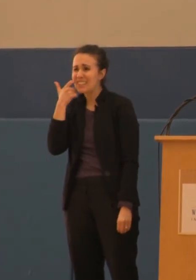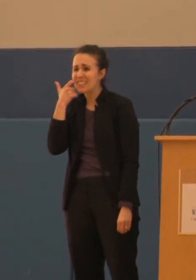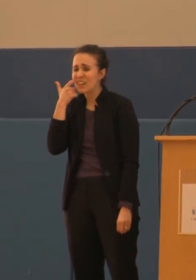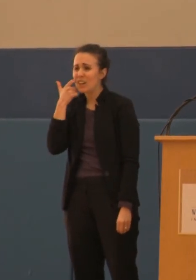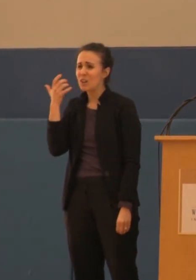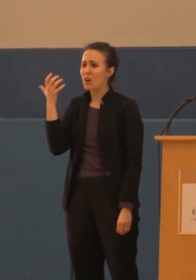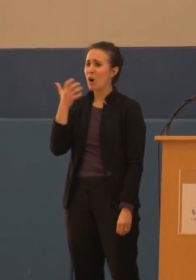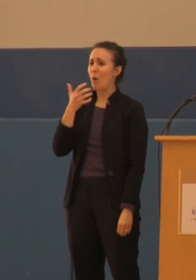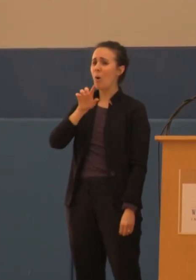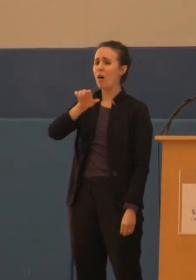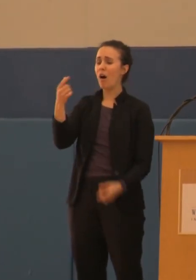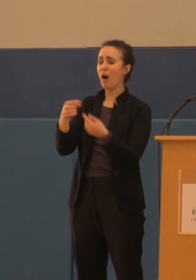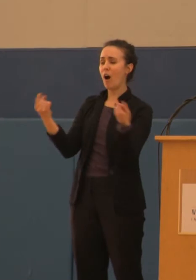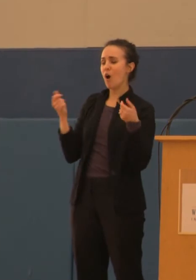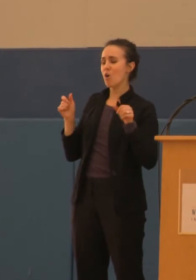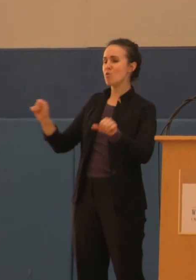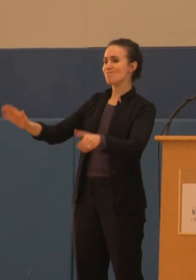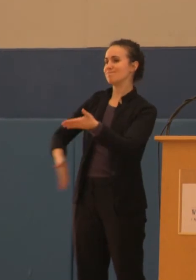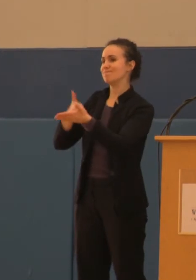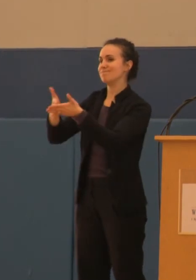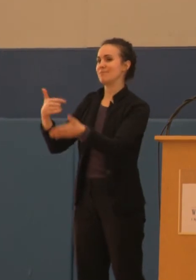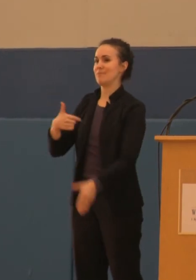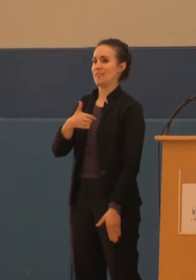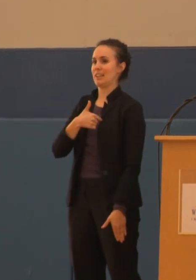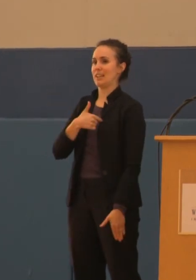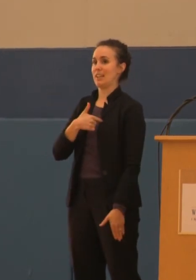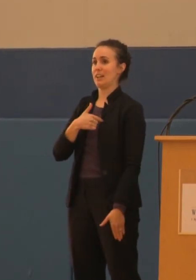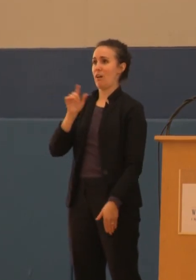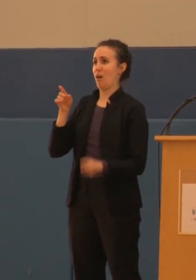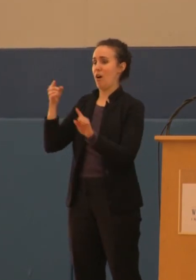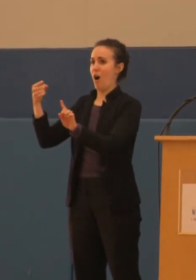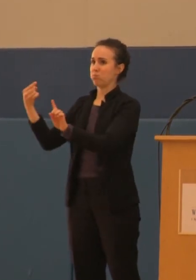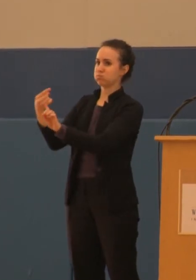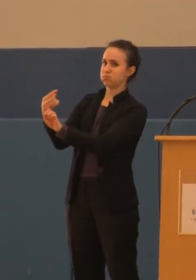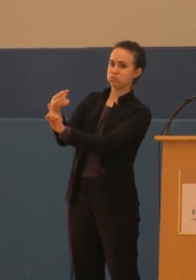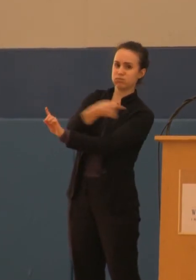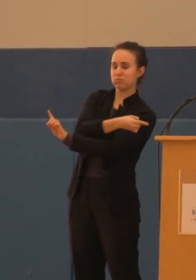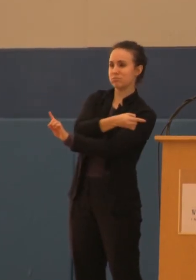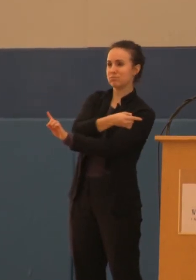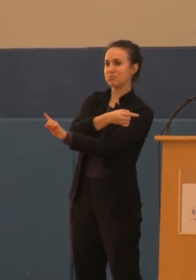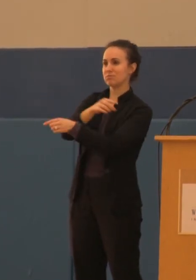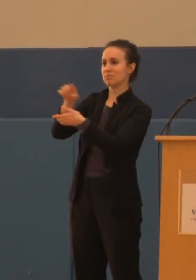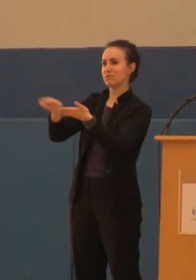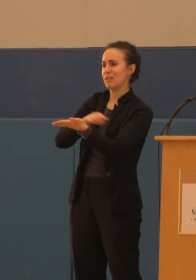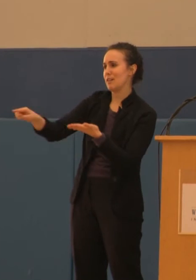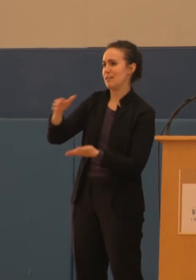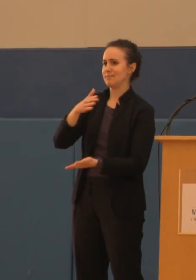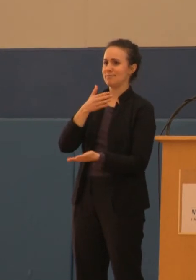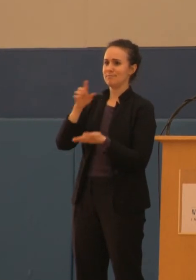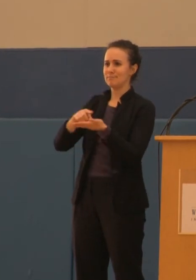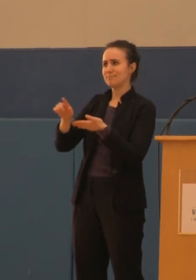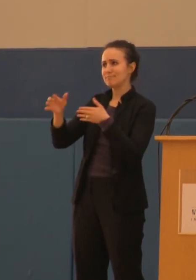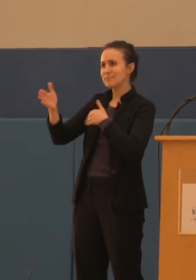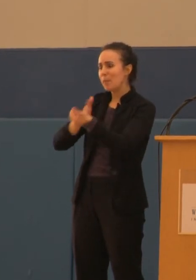would be tactics used against me, distracting me, detracting from my own qualifications and